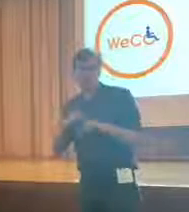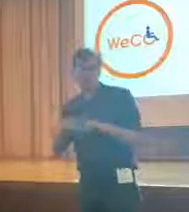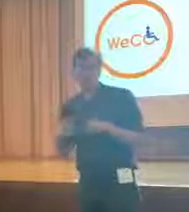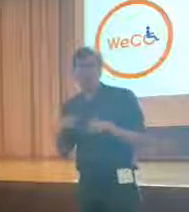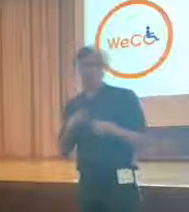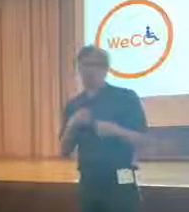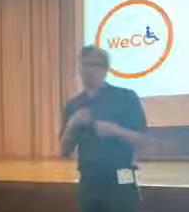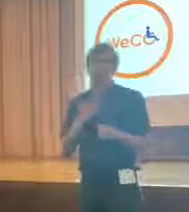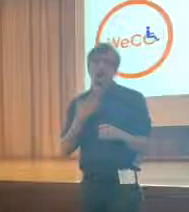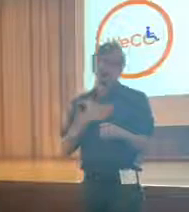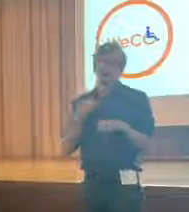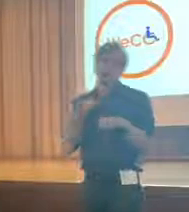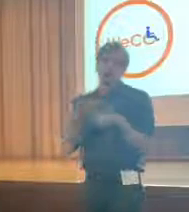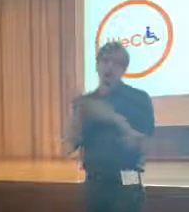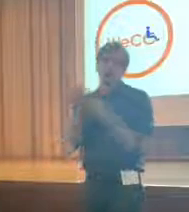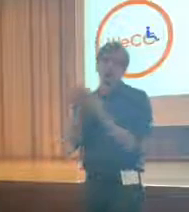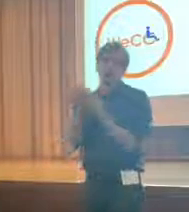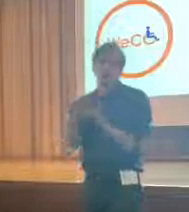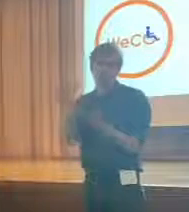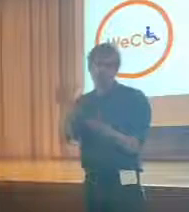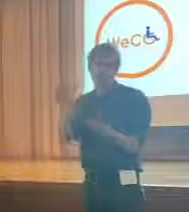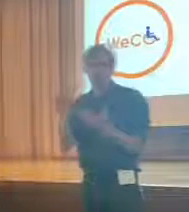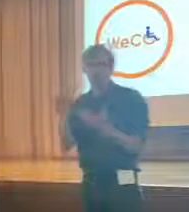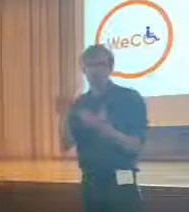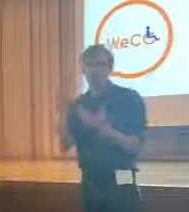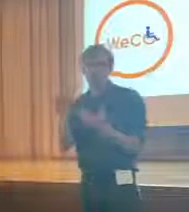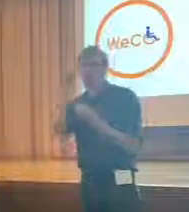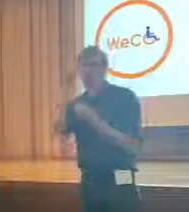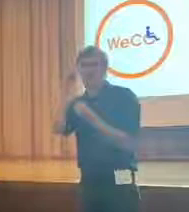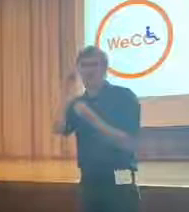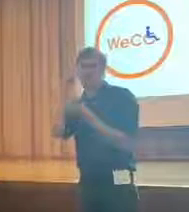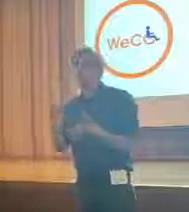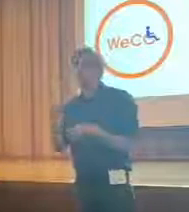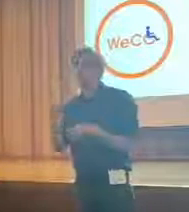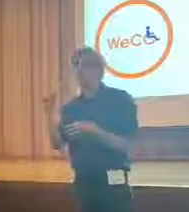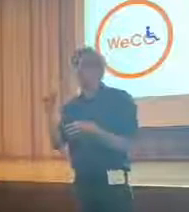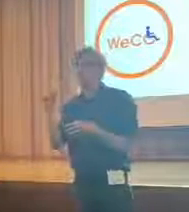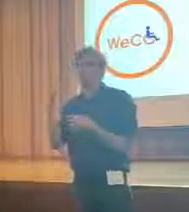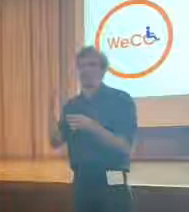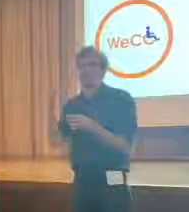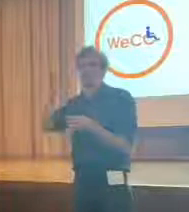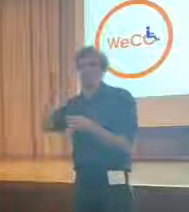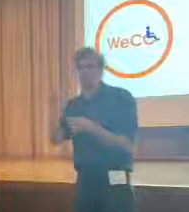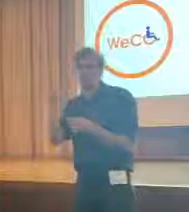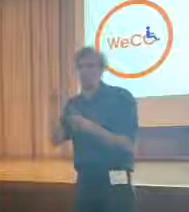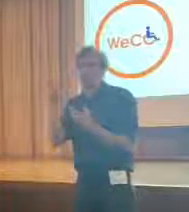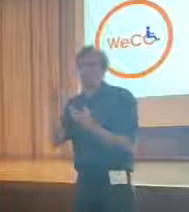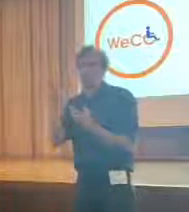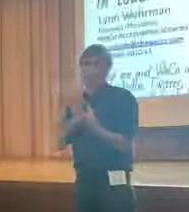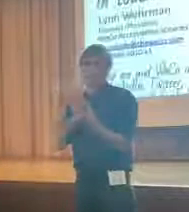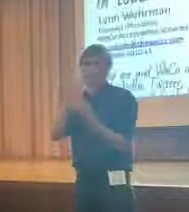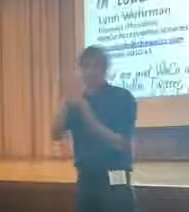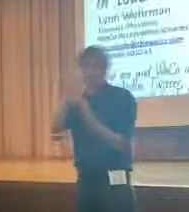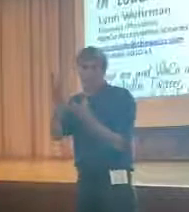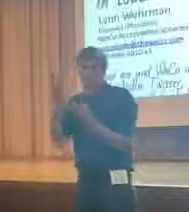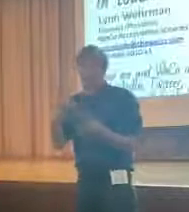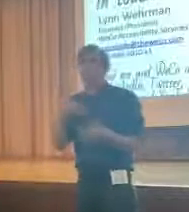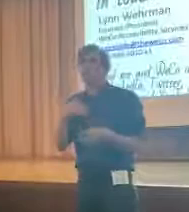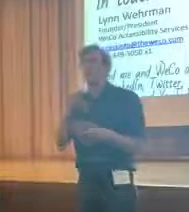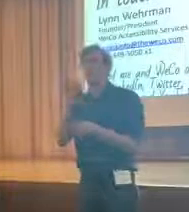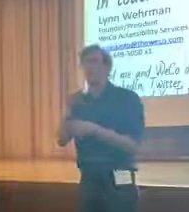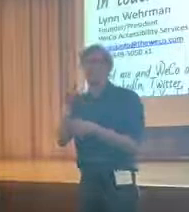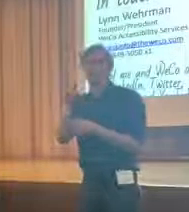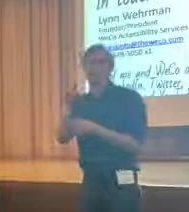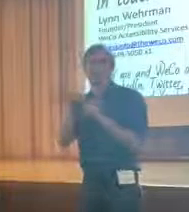also sign up for that right on the front page in our website. And we also have an educational blog with quick tips to help you.